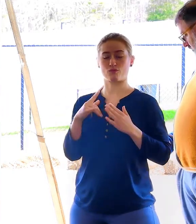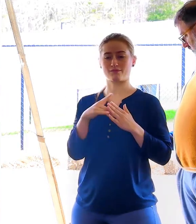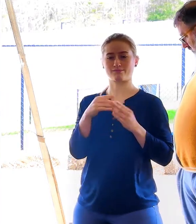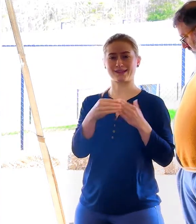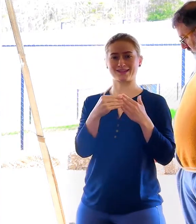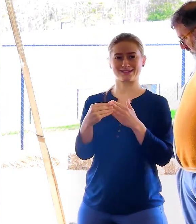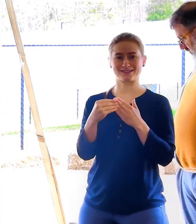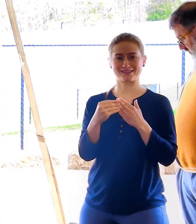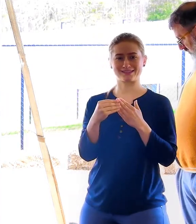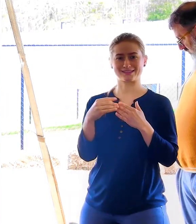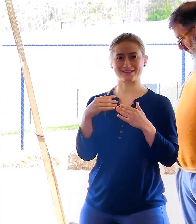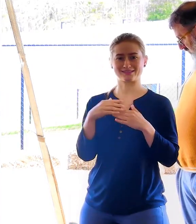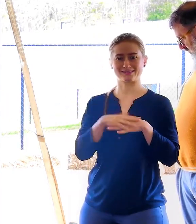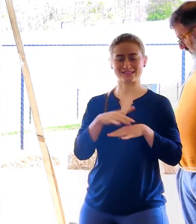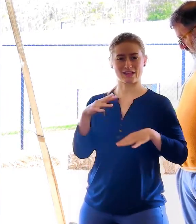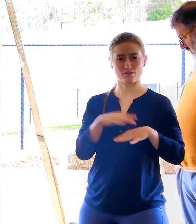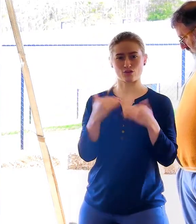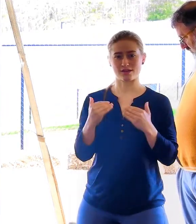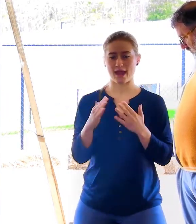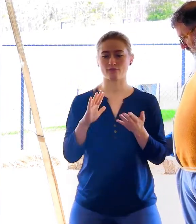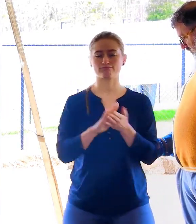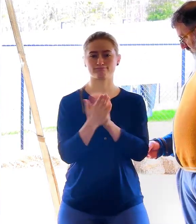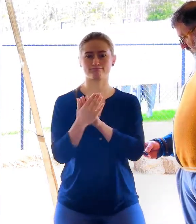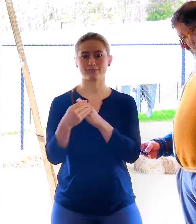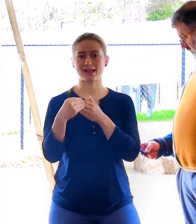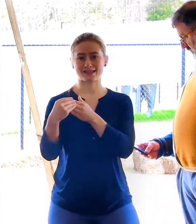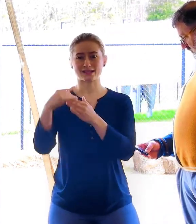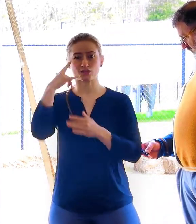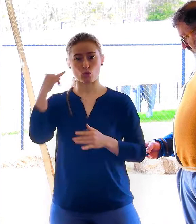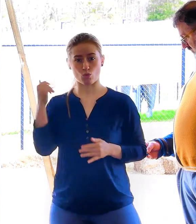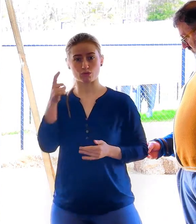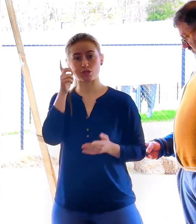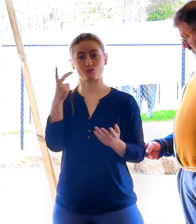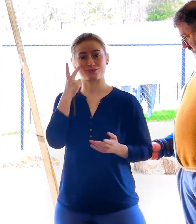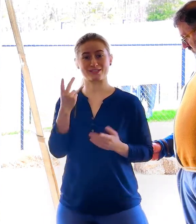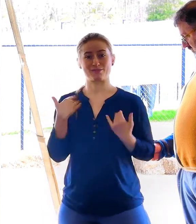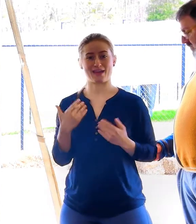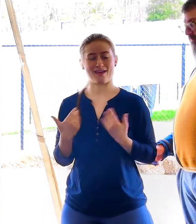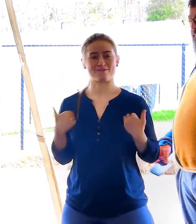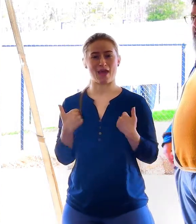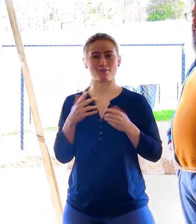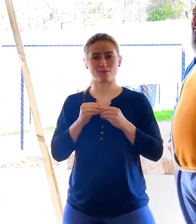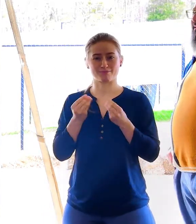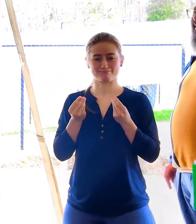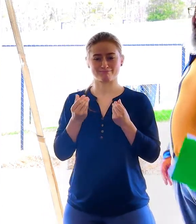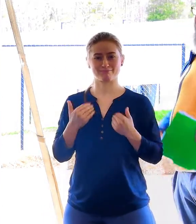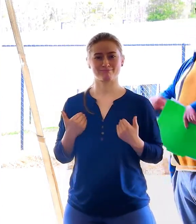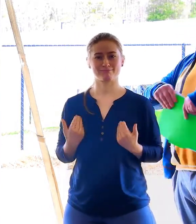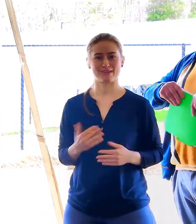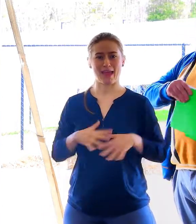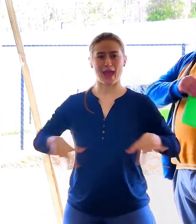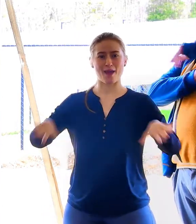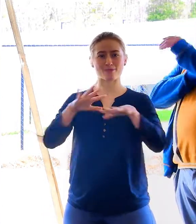you see here will have pollinator habitat growing under it. Yes, good.